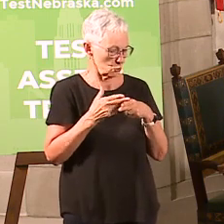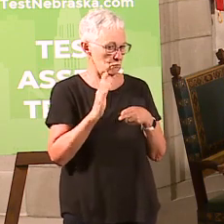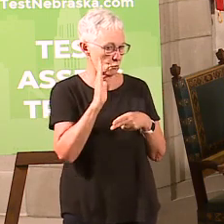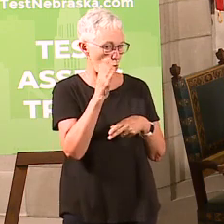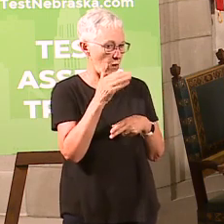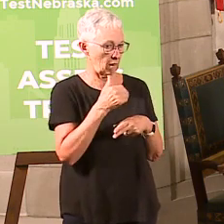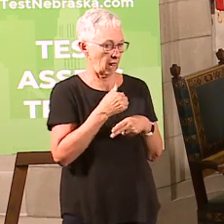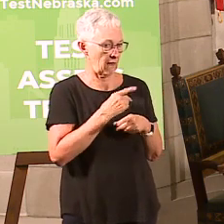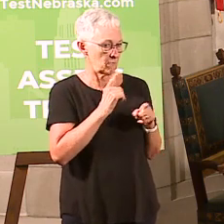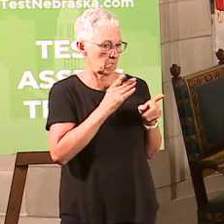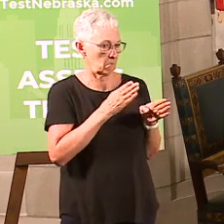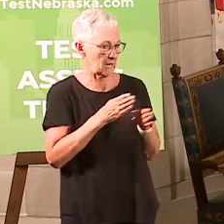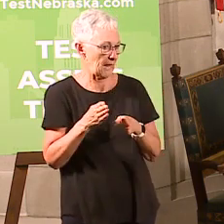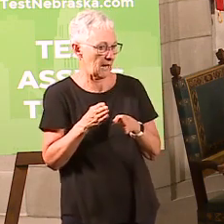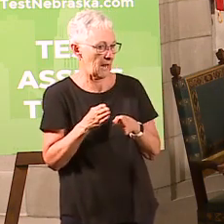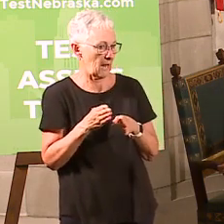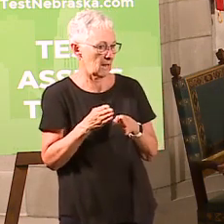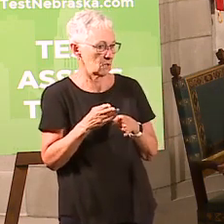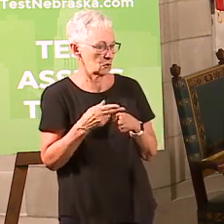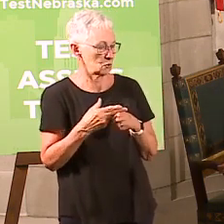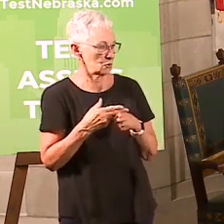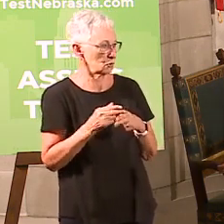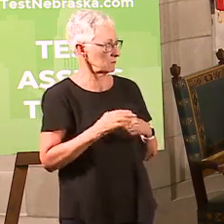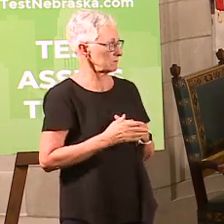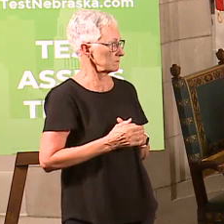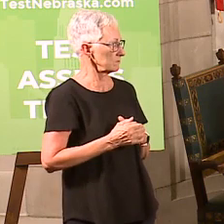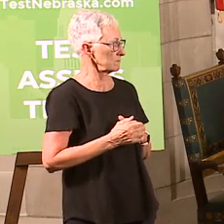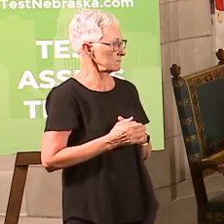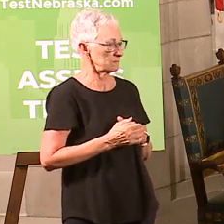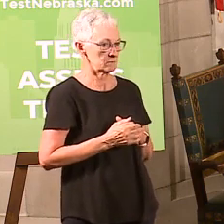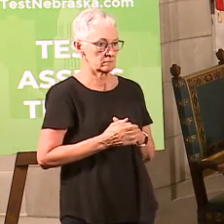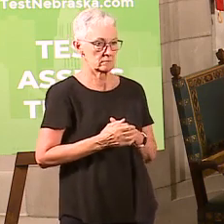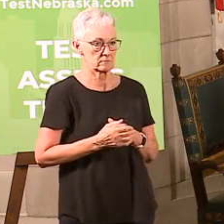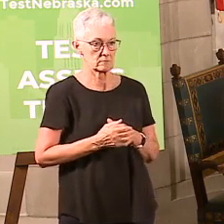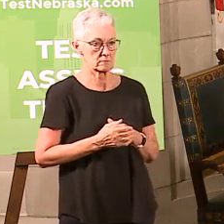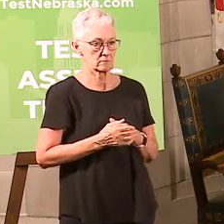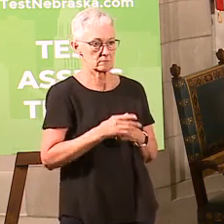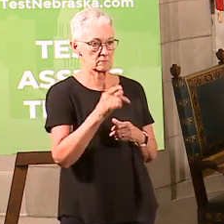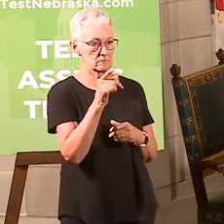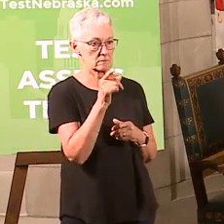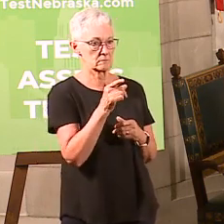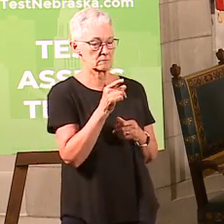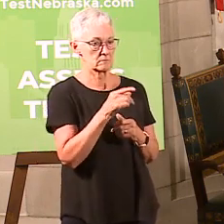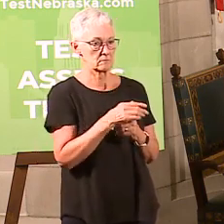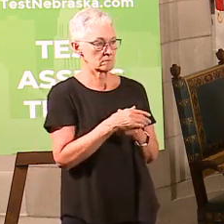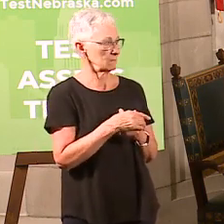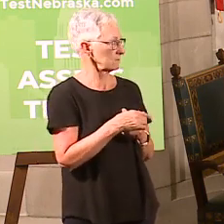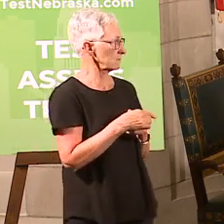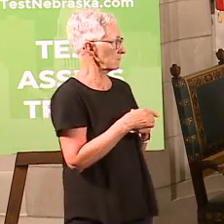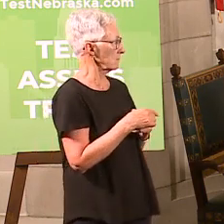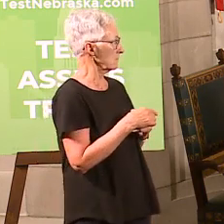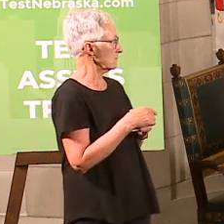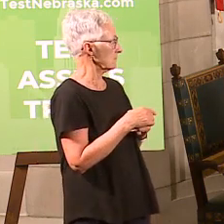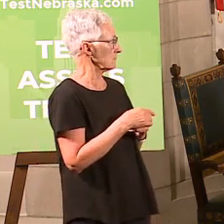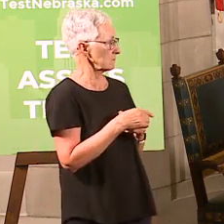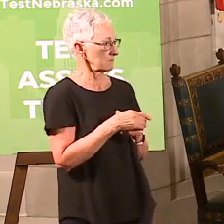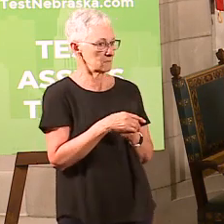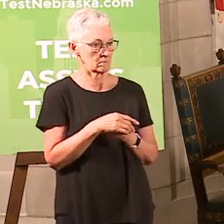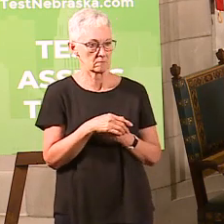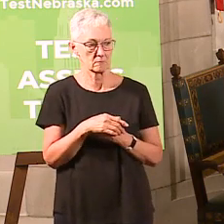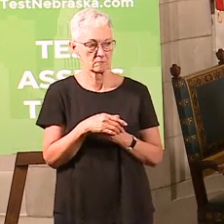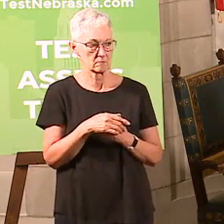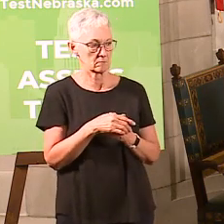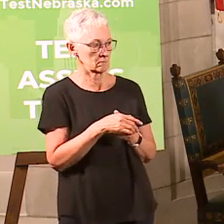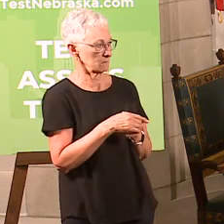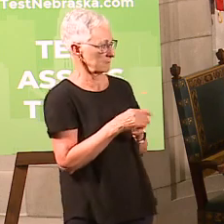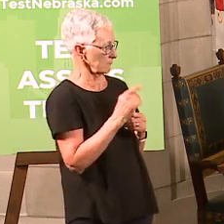available. Quick question from Bill Shammer. He wants to know, do we have an update on the list of sports people can or cannot do? Do we have a timeline for when